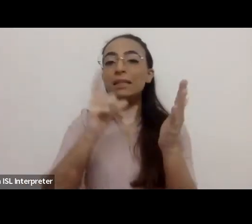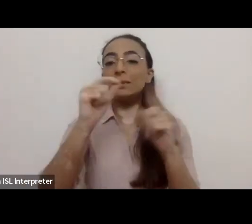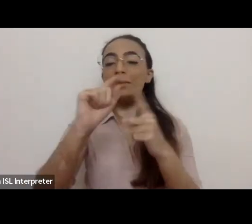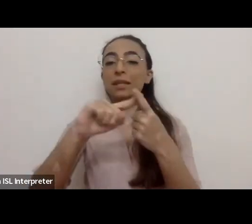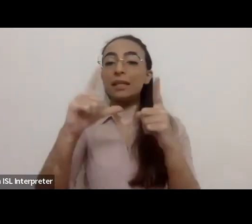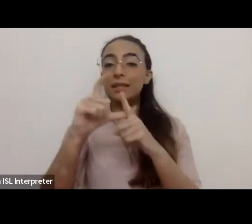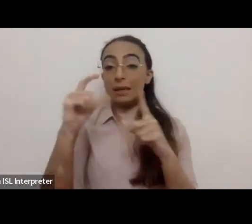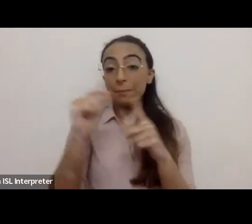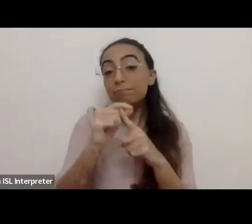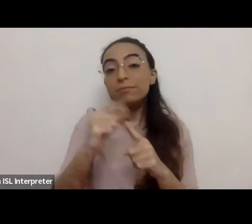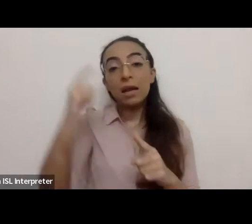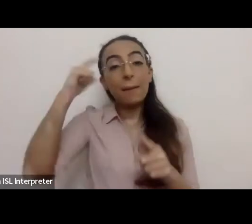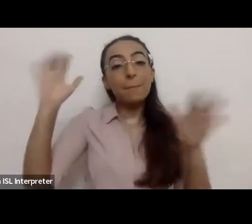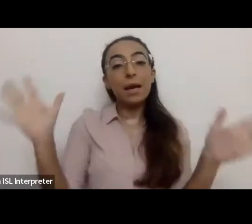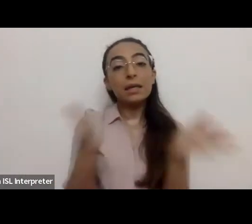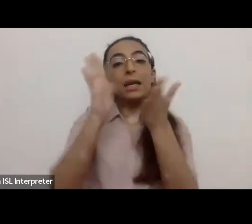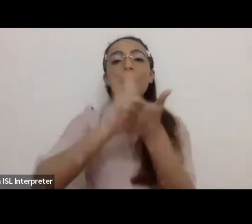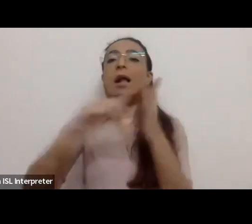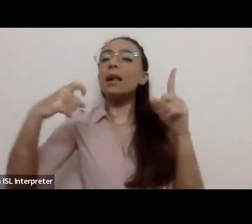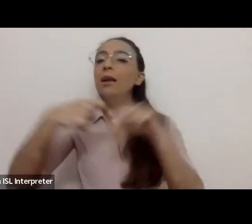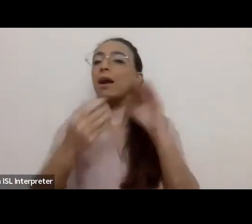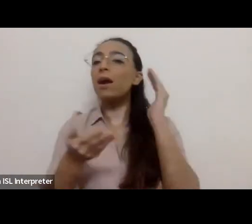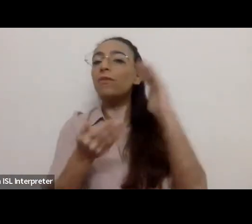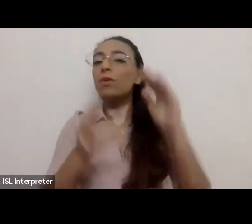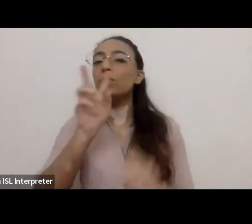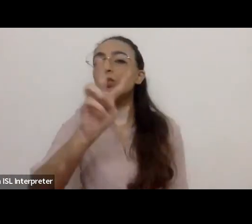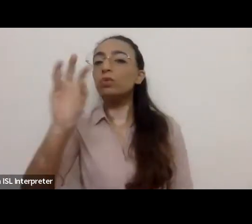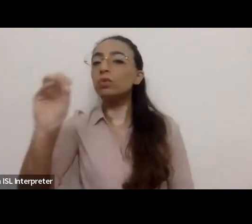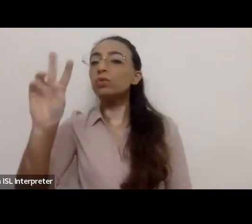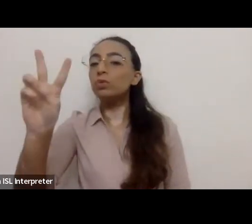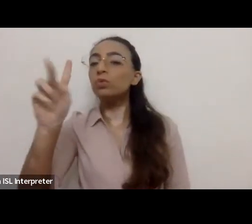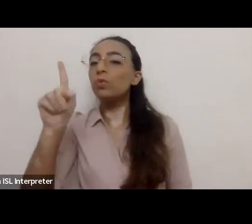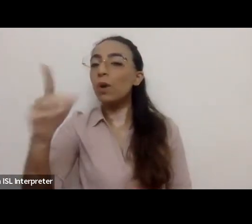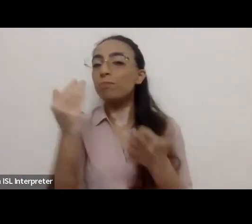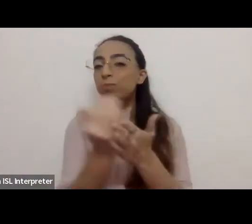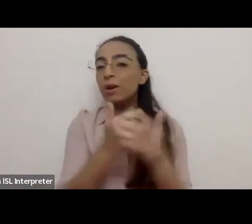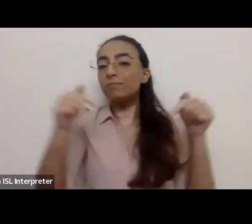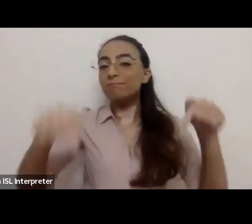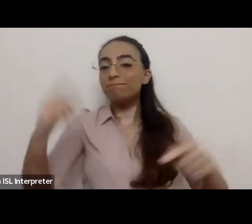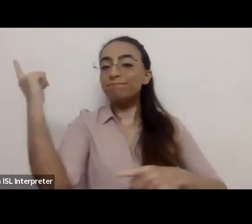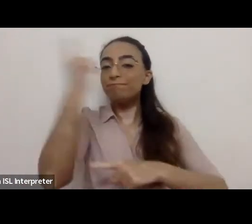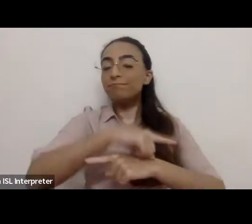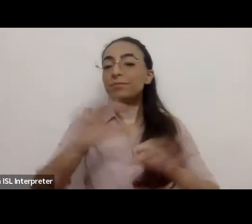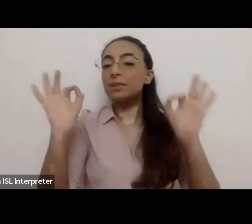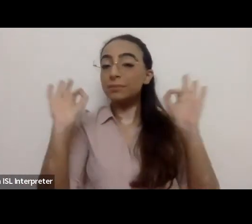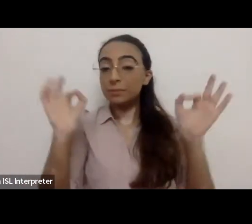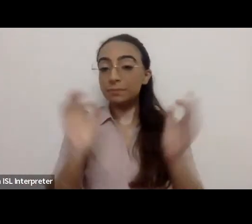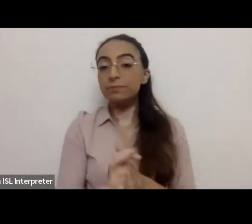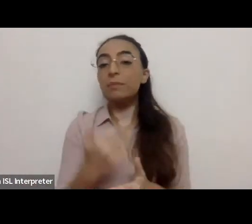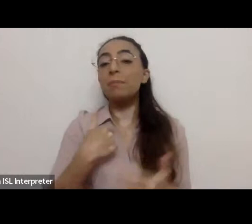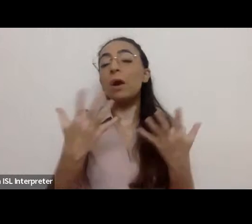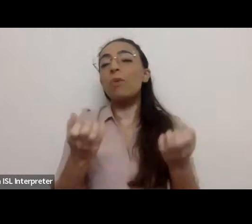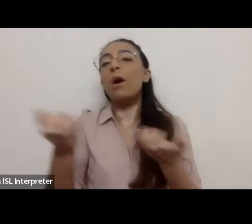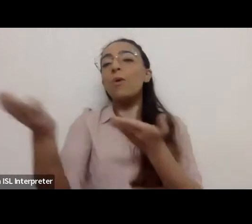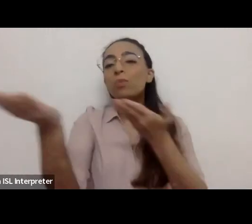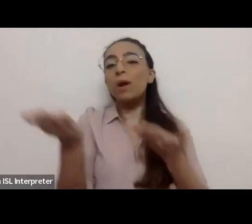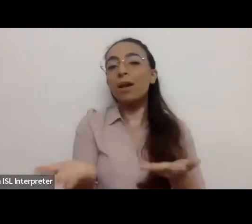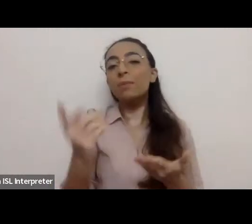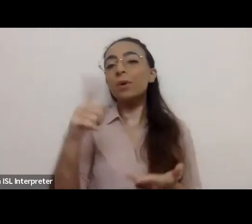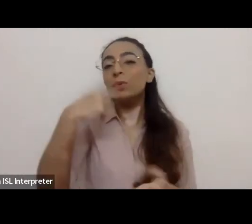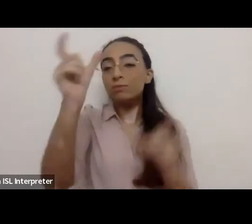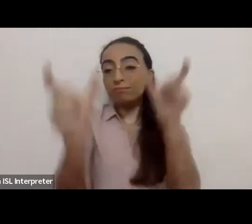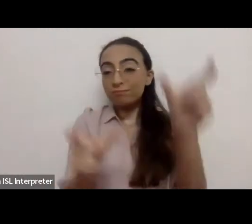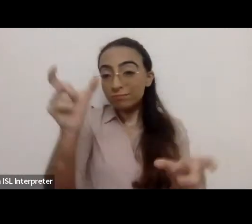NCPEDP-MIndtree Helen Keller Awards 2021. I would like to take this opportunity to welcome